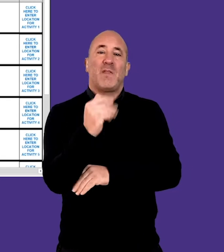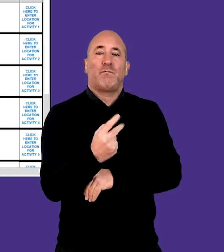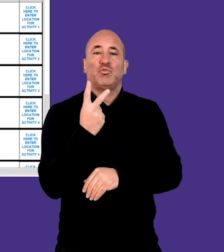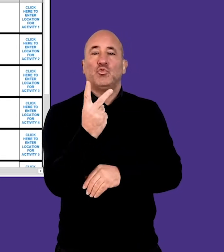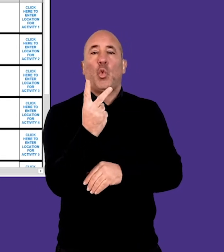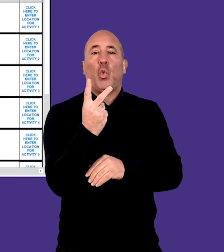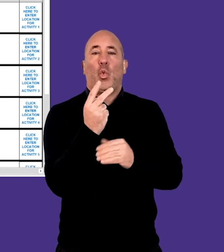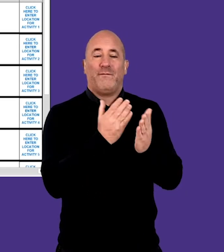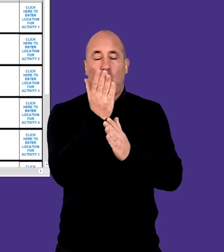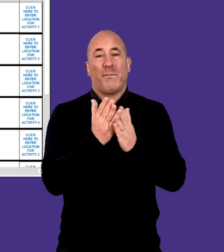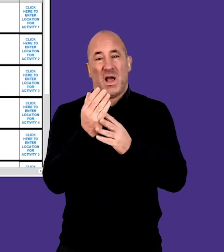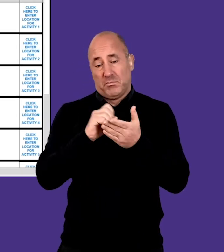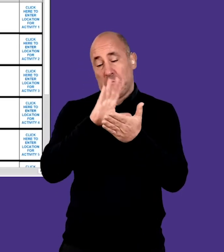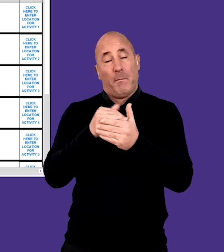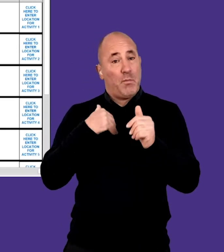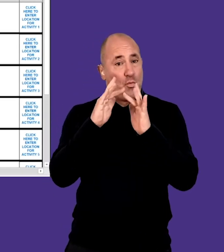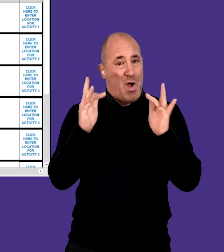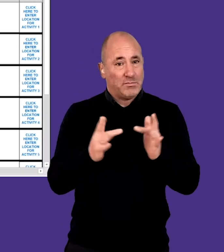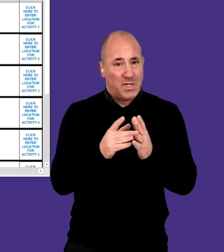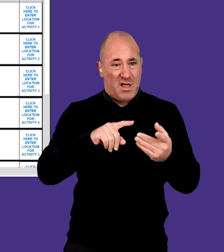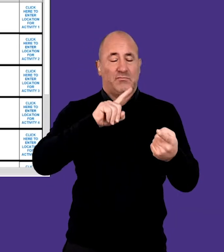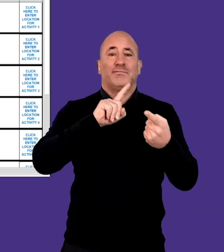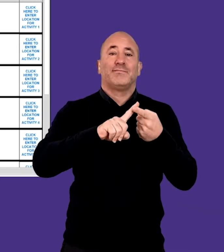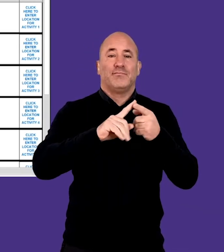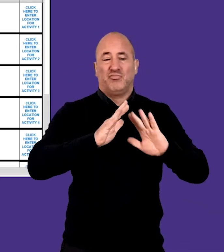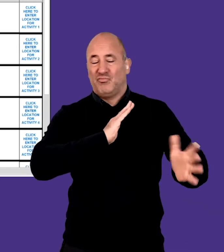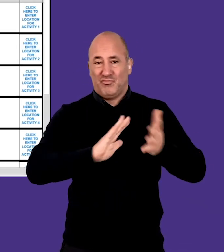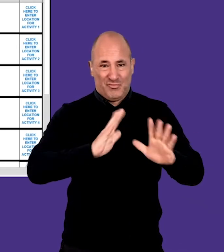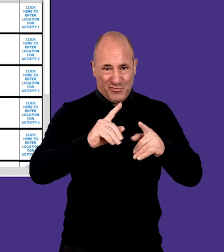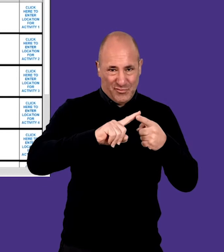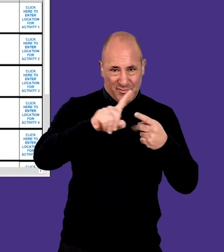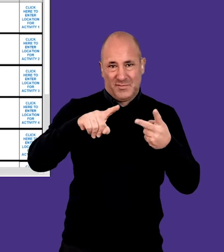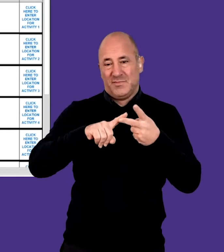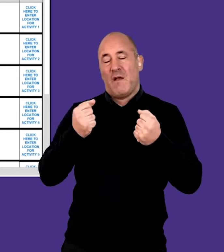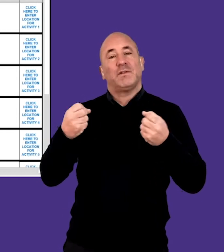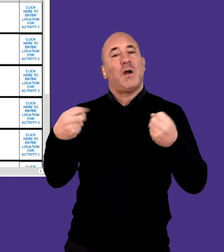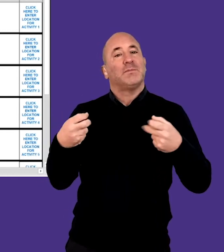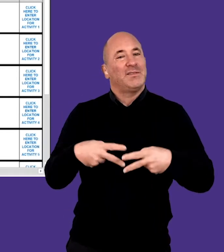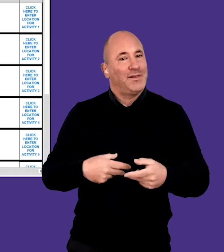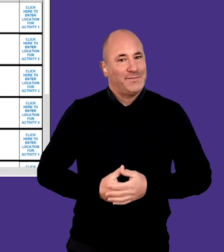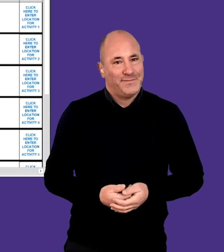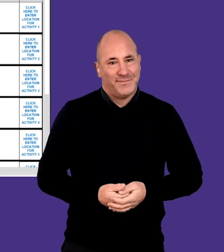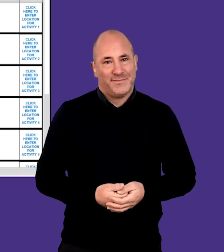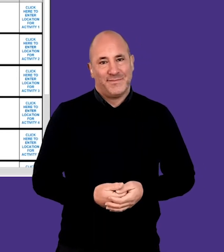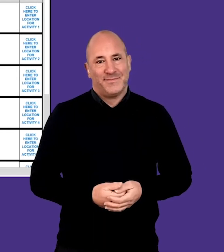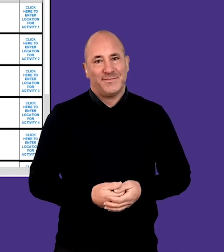This presentation is available on our website in 2 formats, one with BSL interpretation and the other